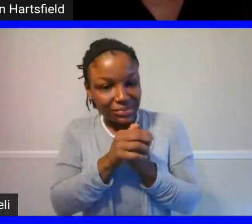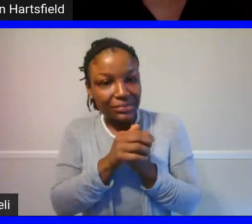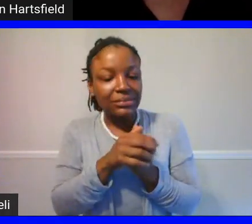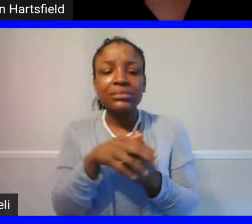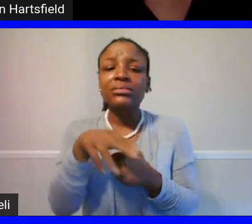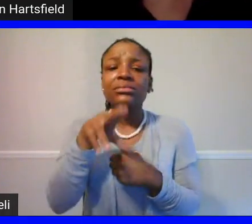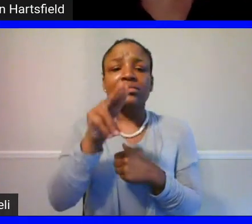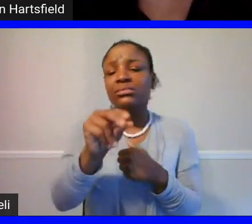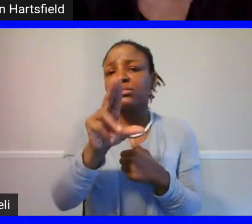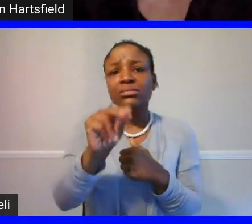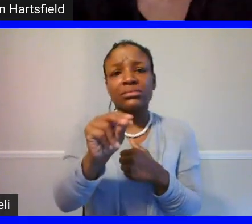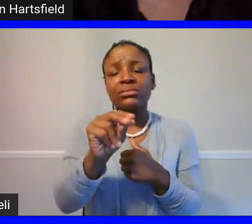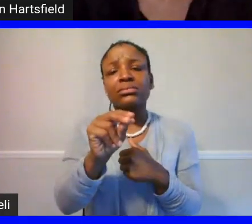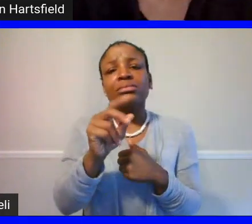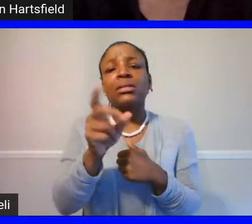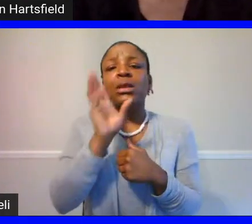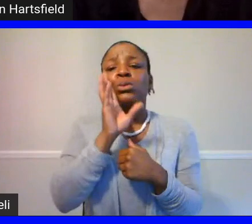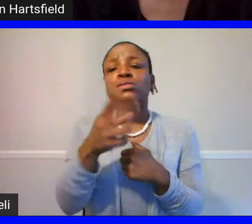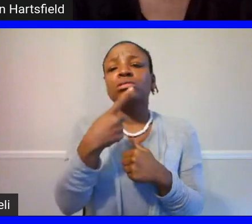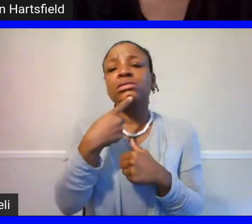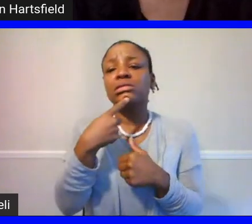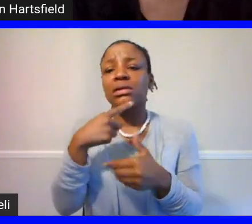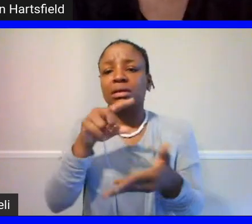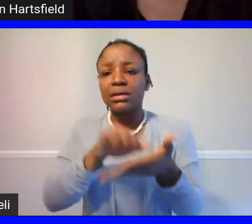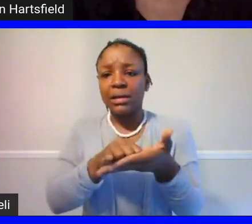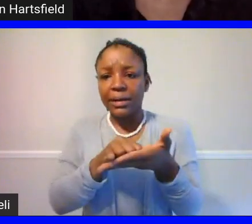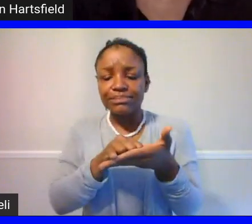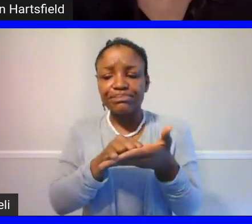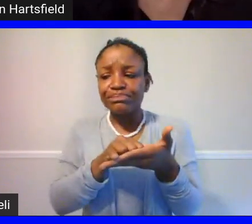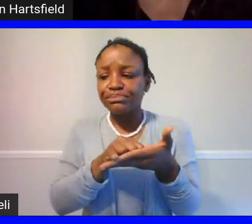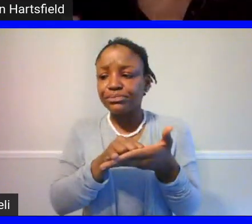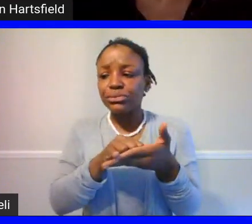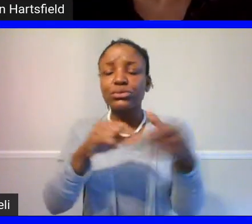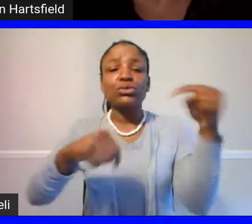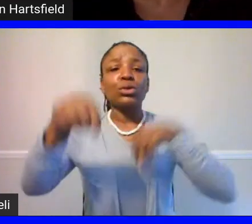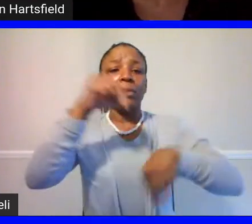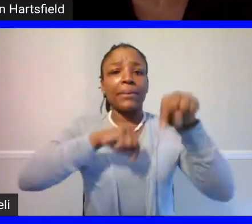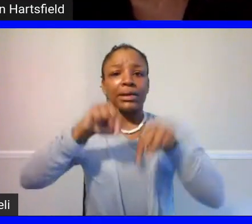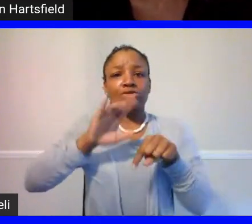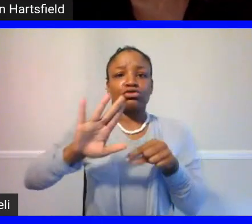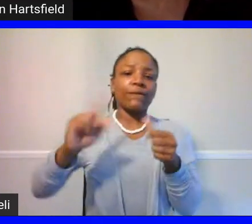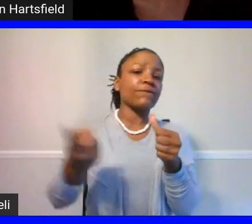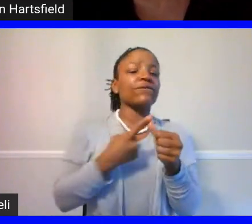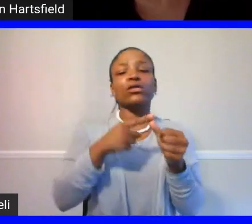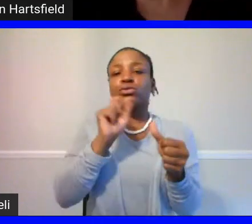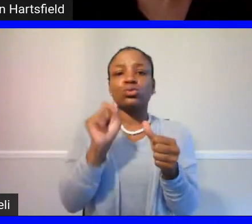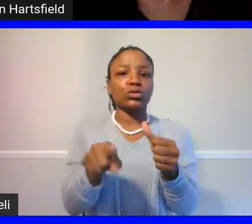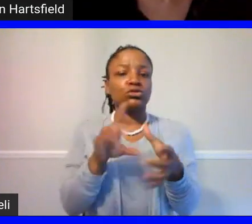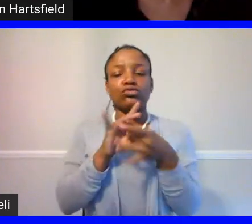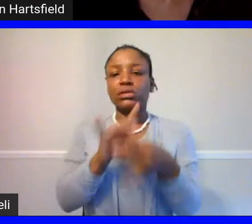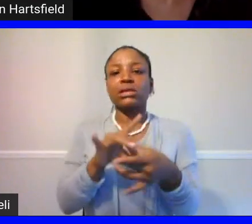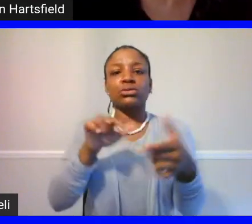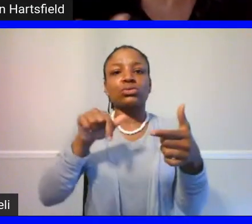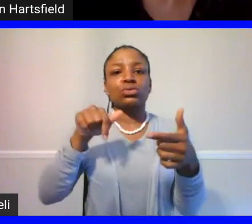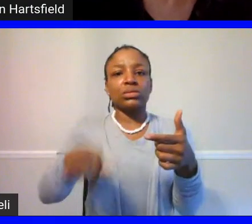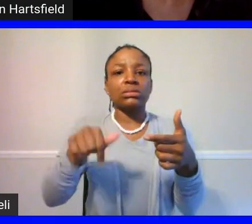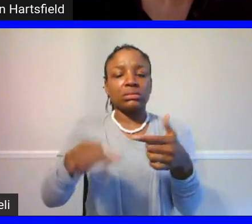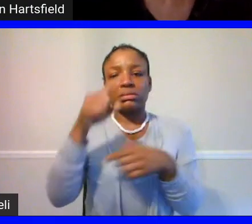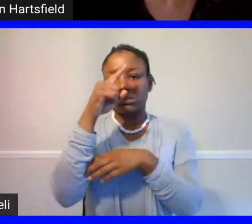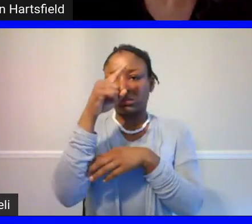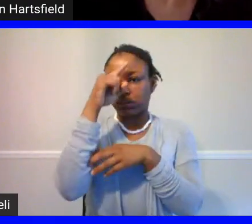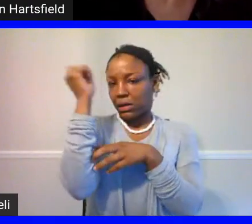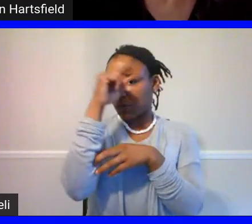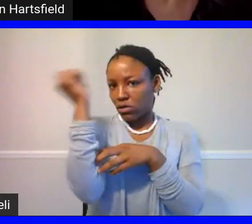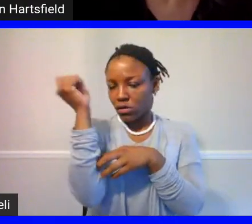No, I mean, I'll just say, going back to your first question about the arc of this summer, I know a lot of